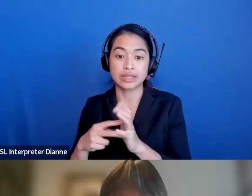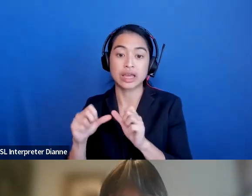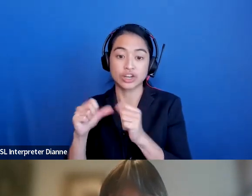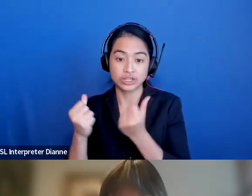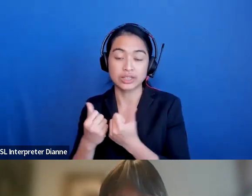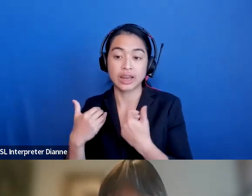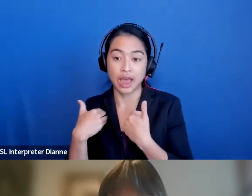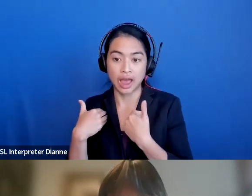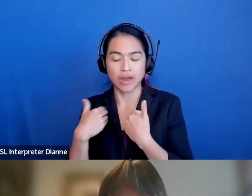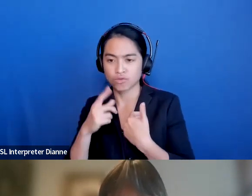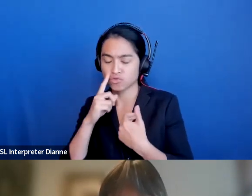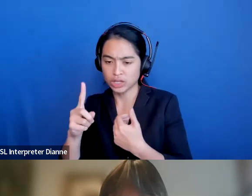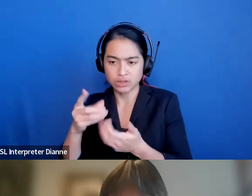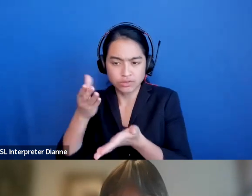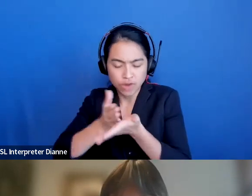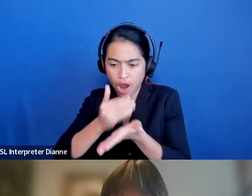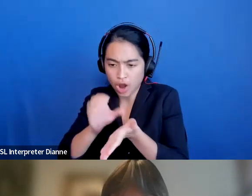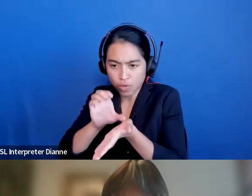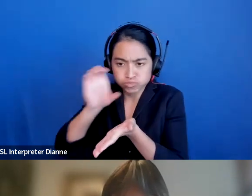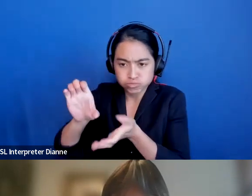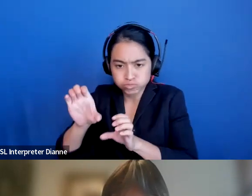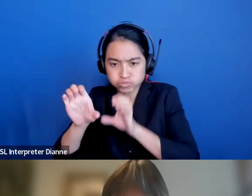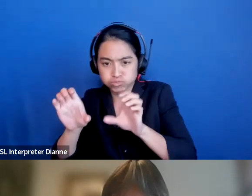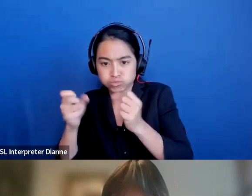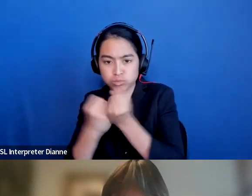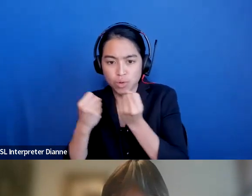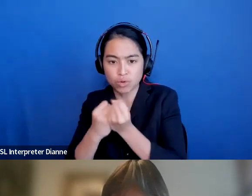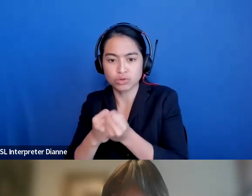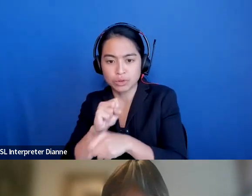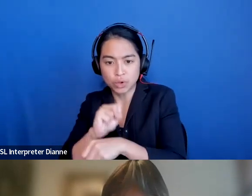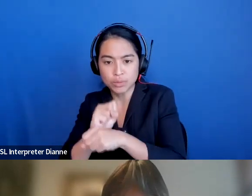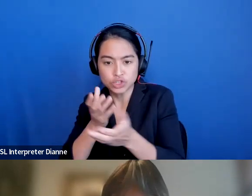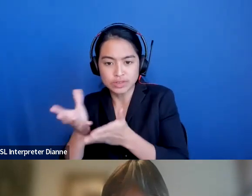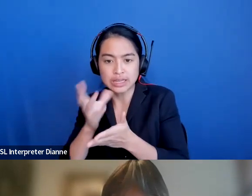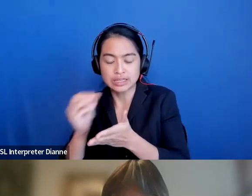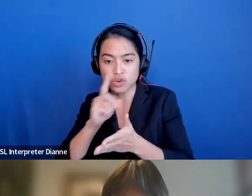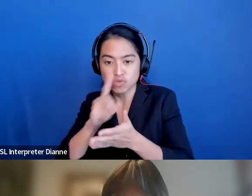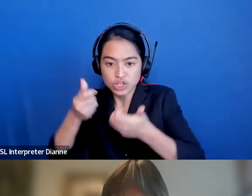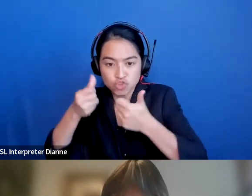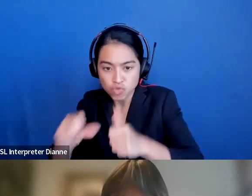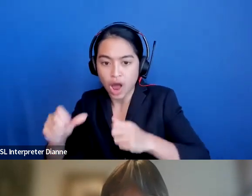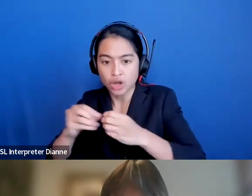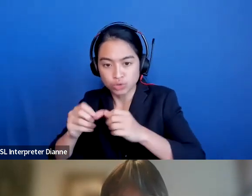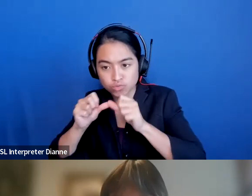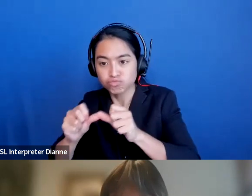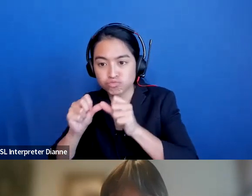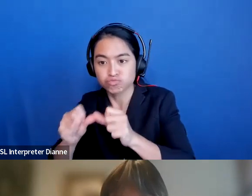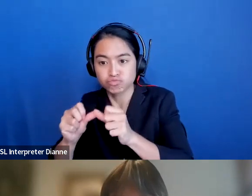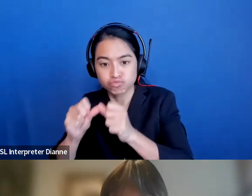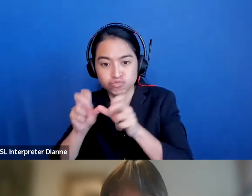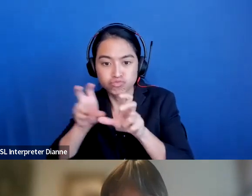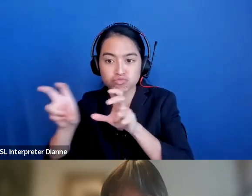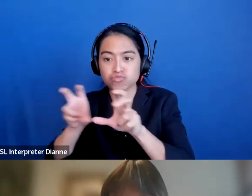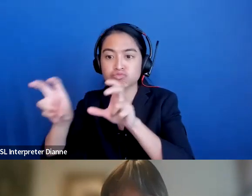dedicated funding to support employment services and actively works to expand and diversify funding